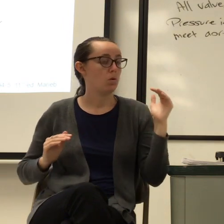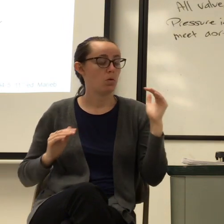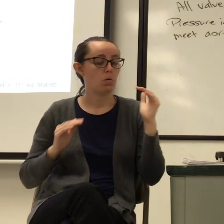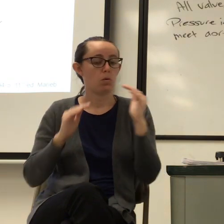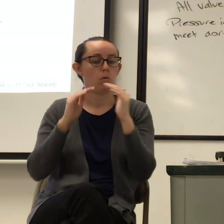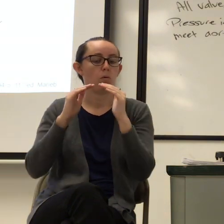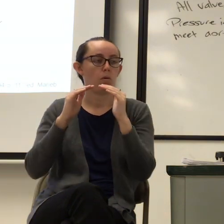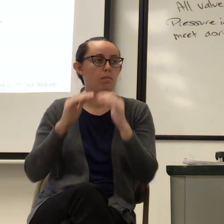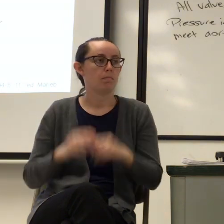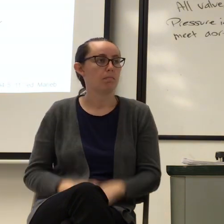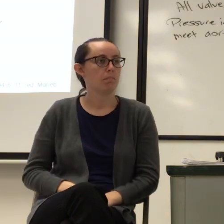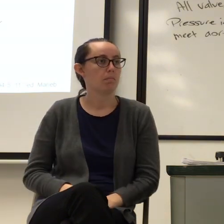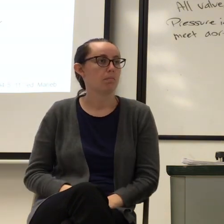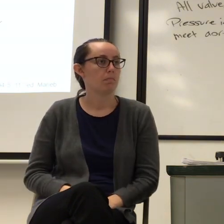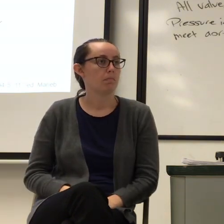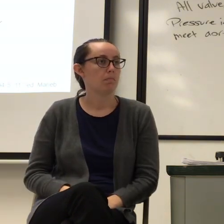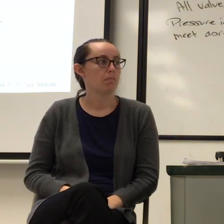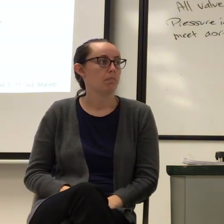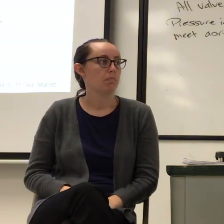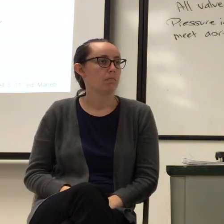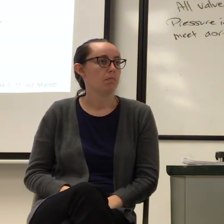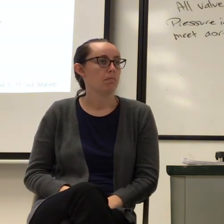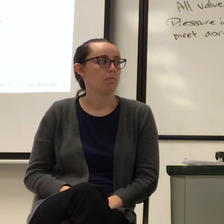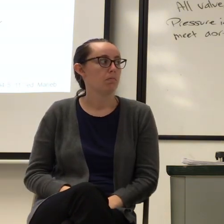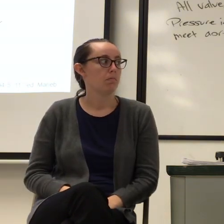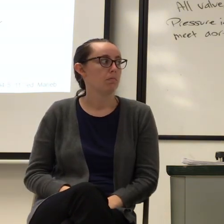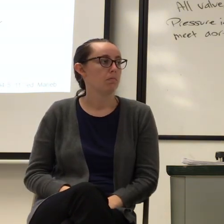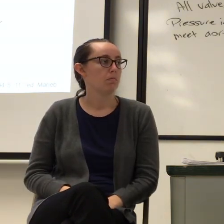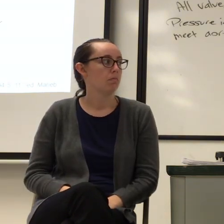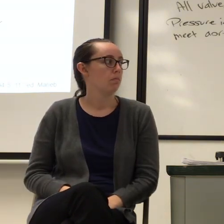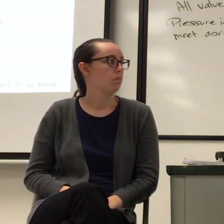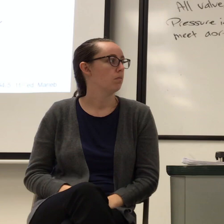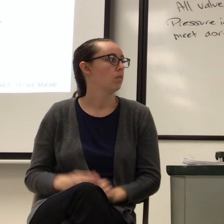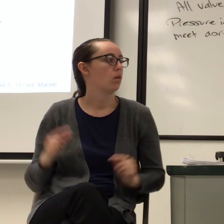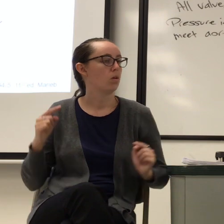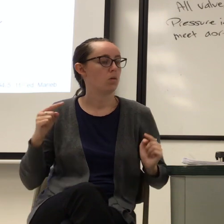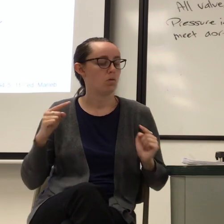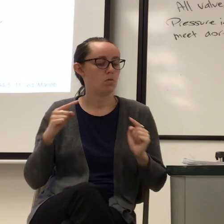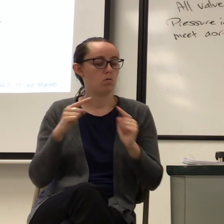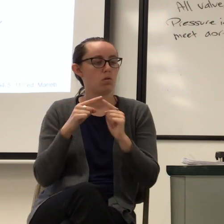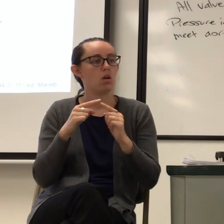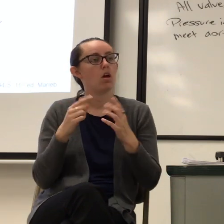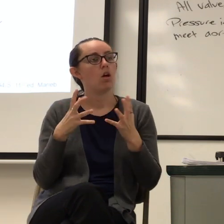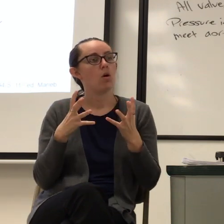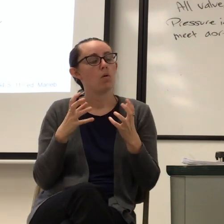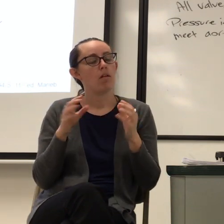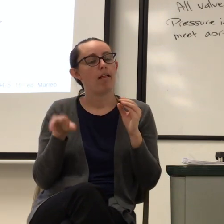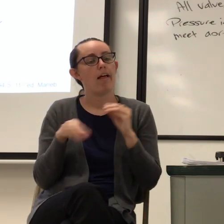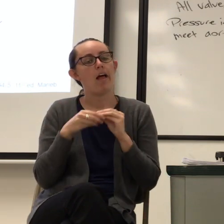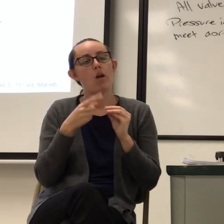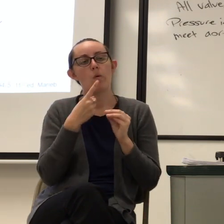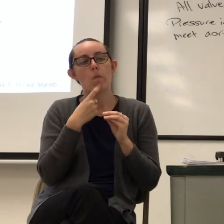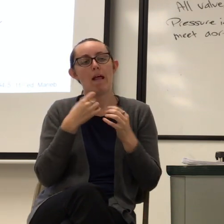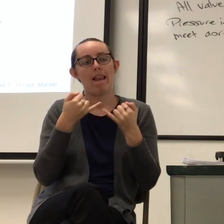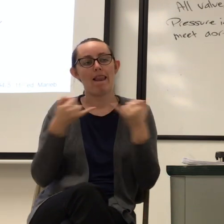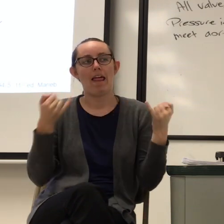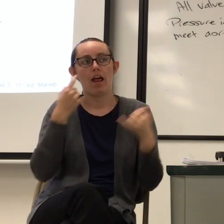I'm going to put a little red line here to here for the volume curve, just keeping it